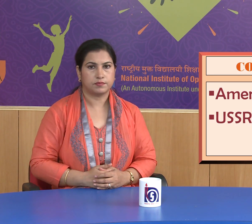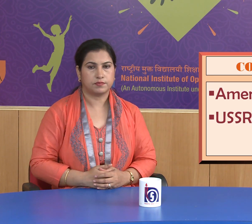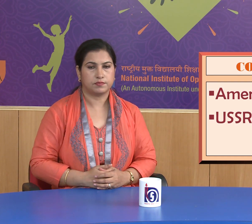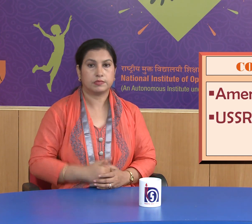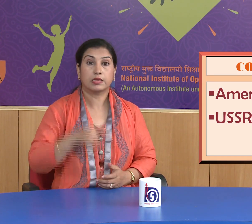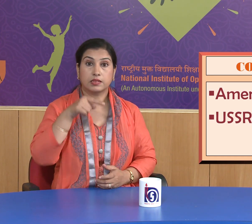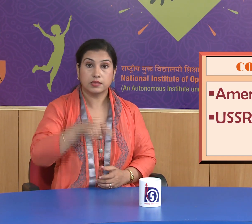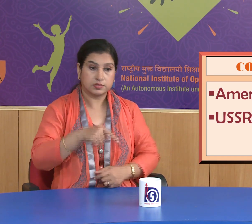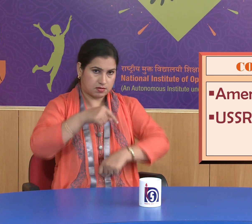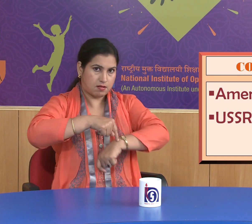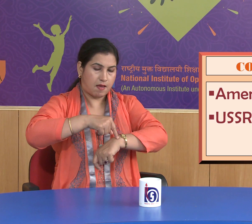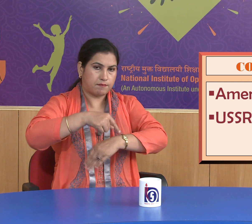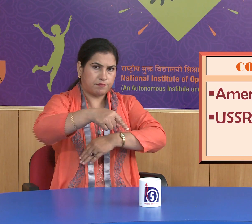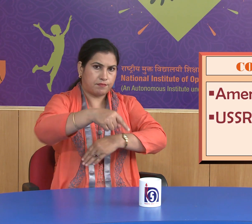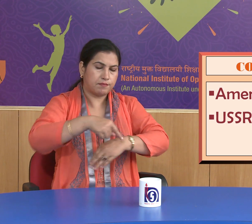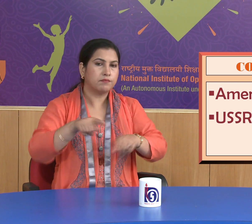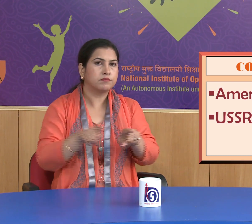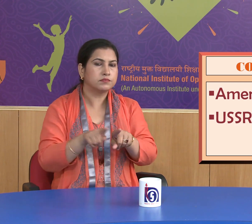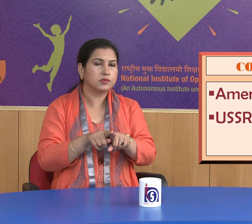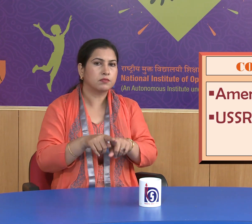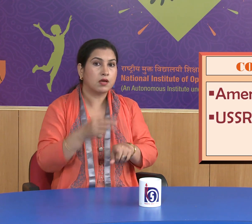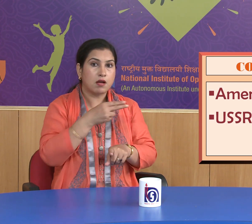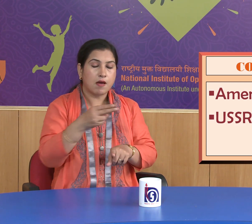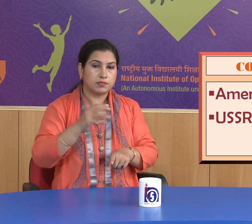This period is also called Cold War,